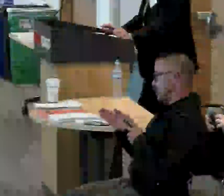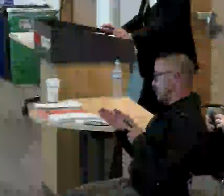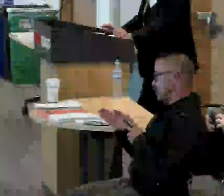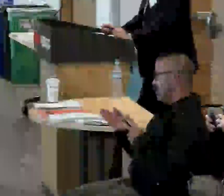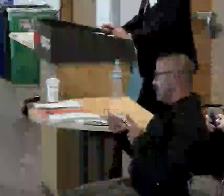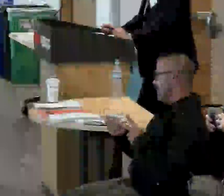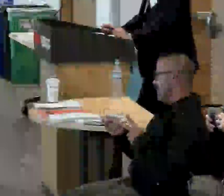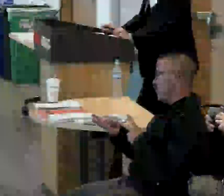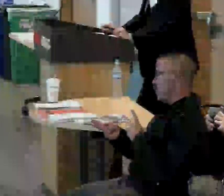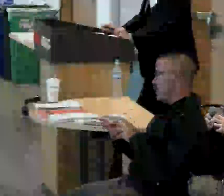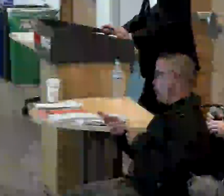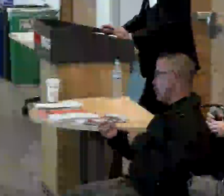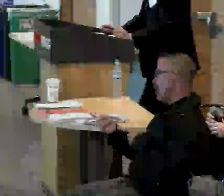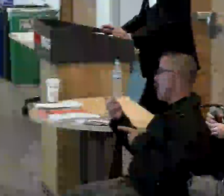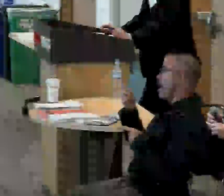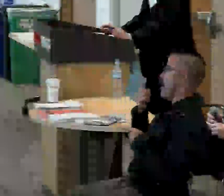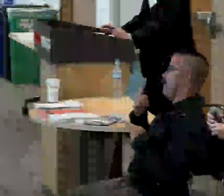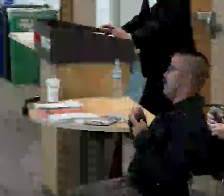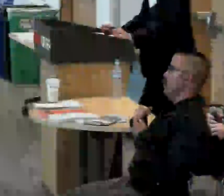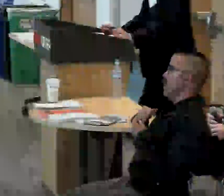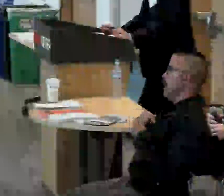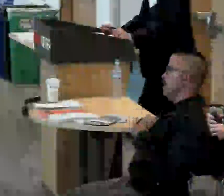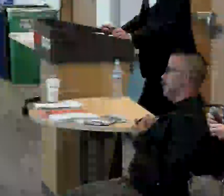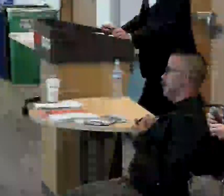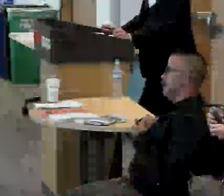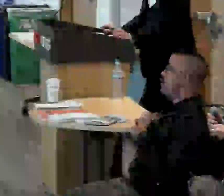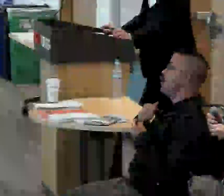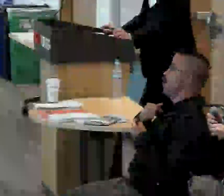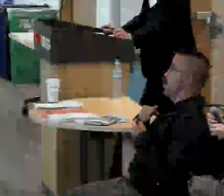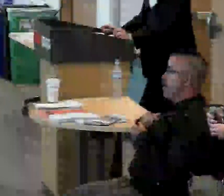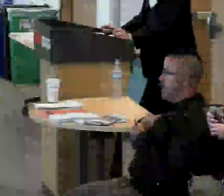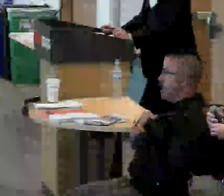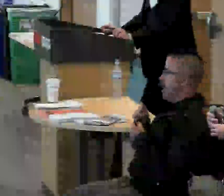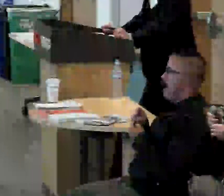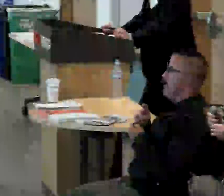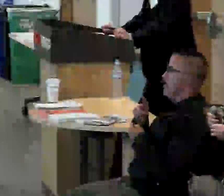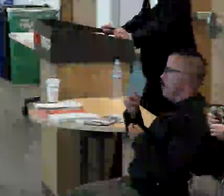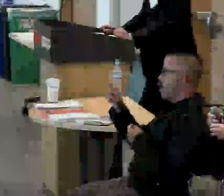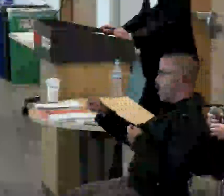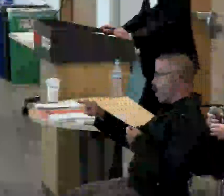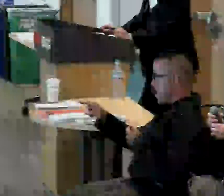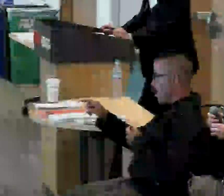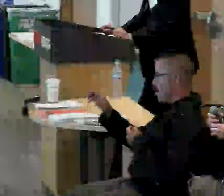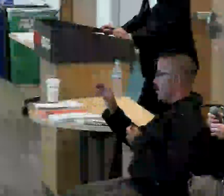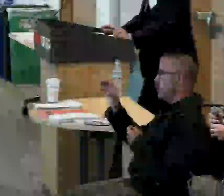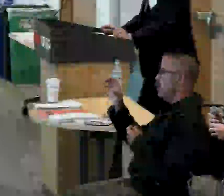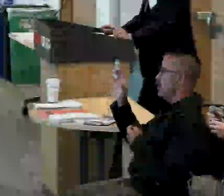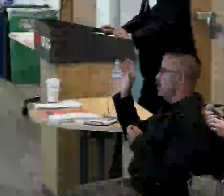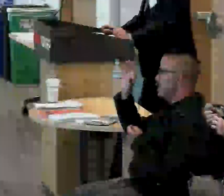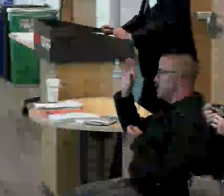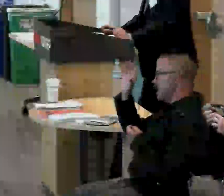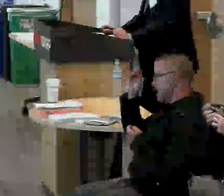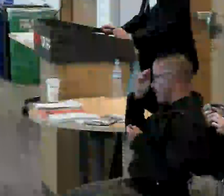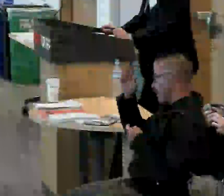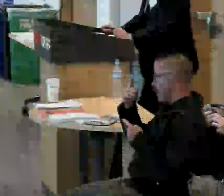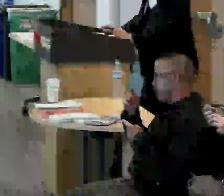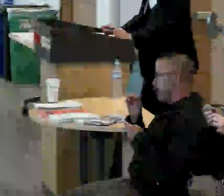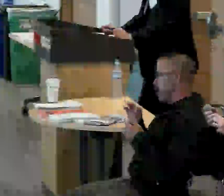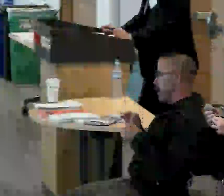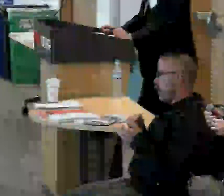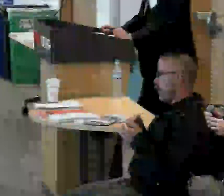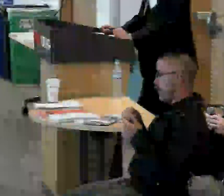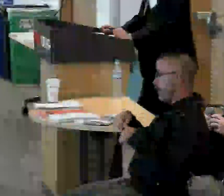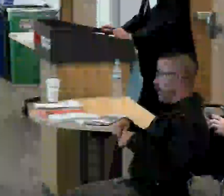few people come to us. We have to go and seek out information about this stuff.